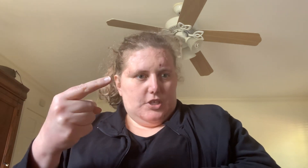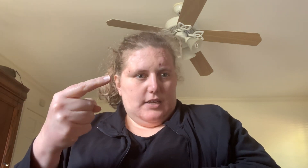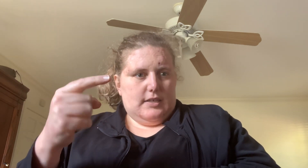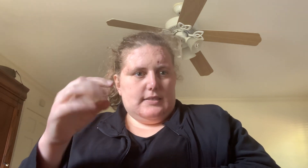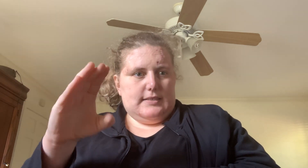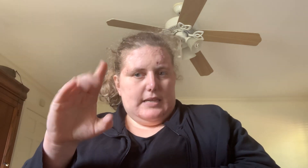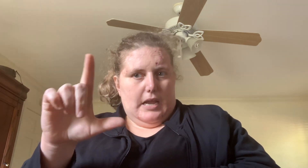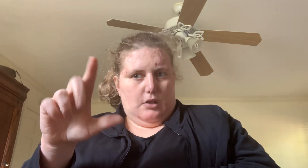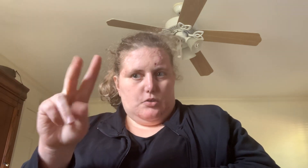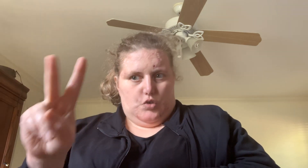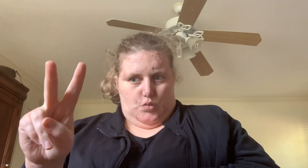MgCl2.